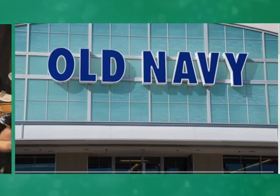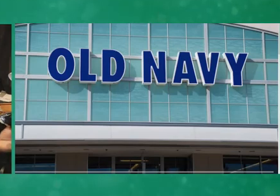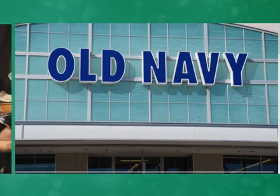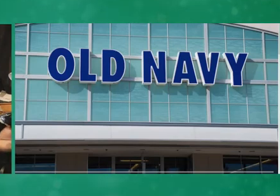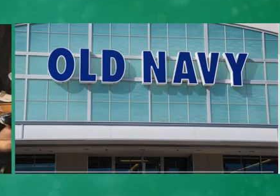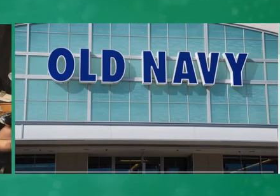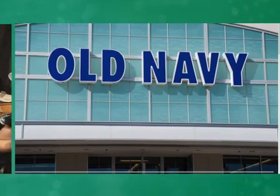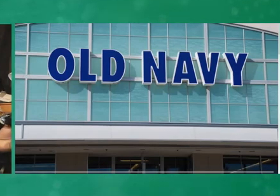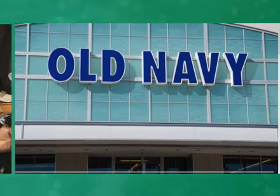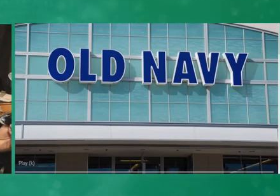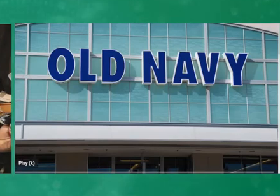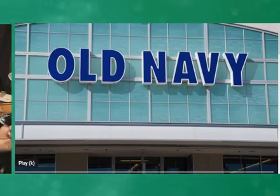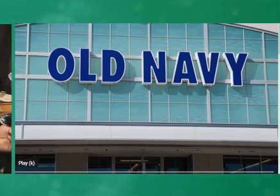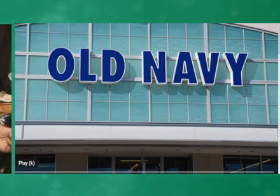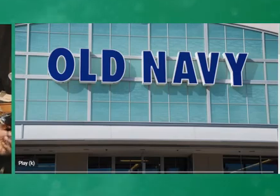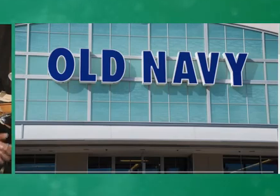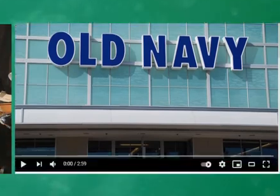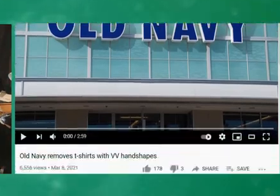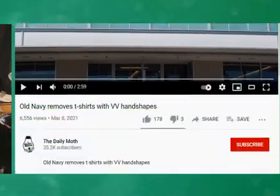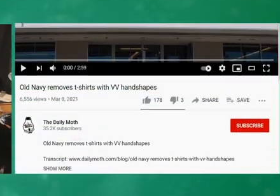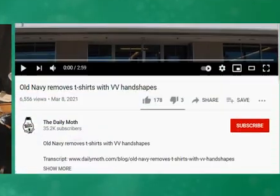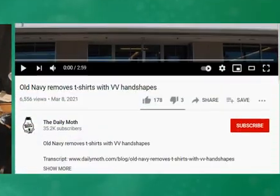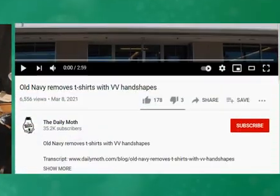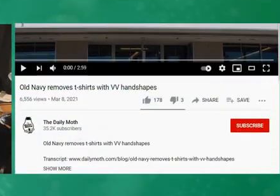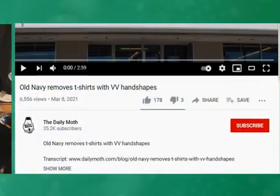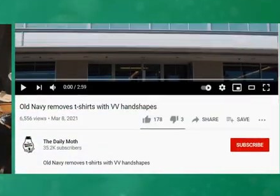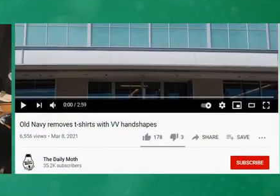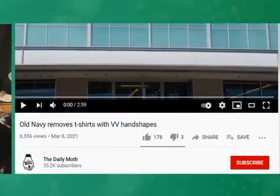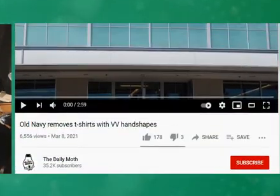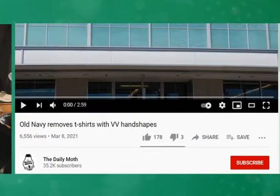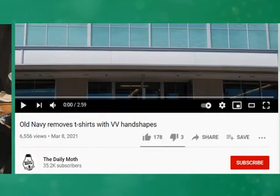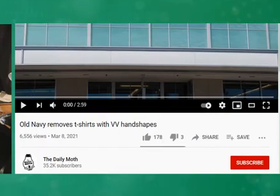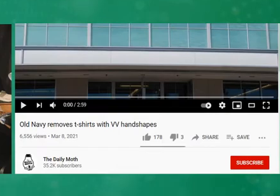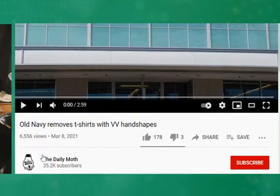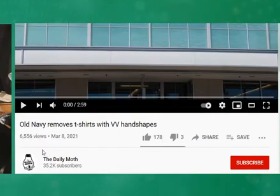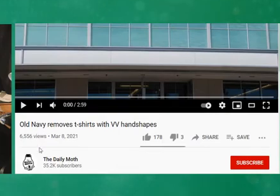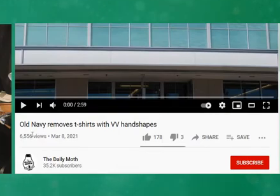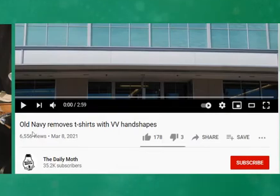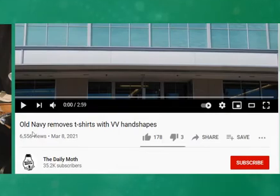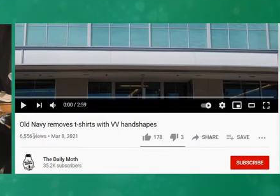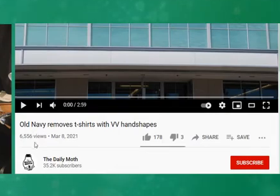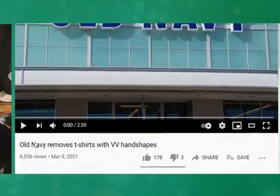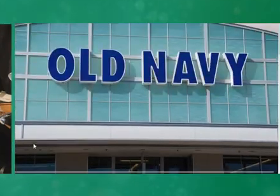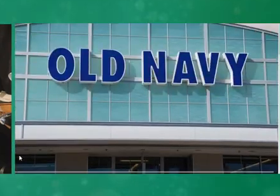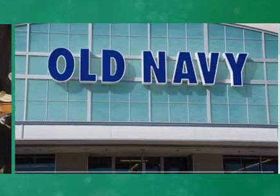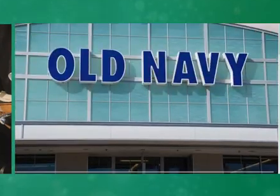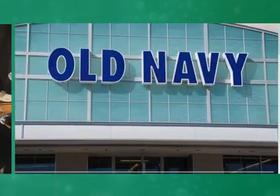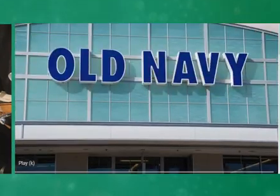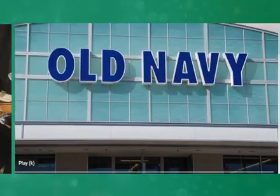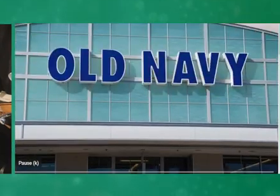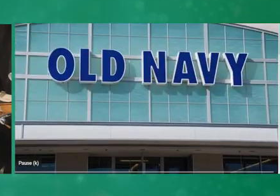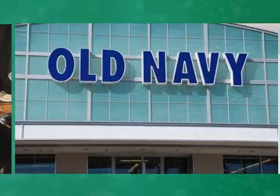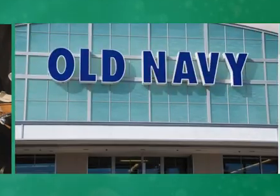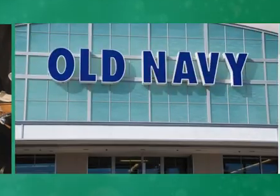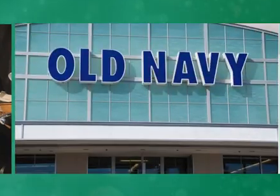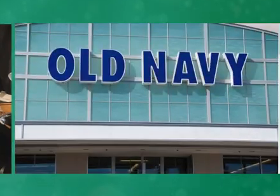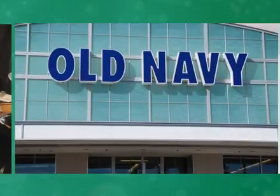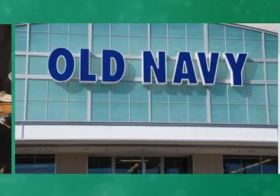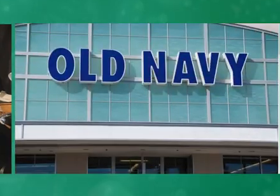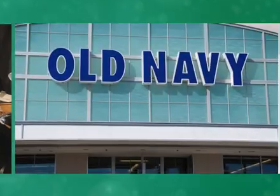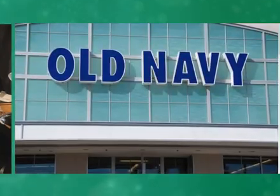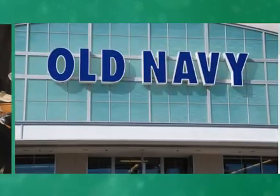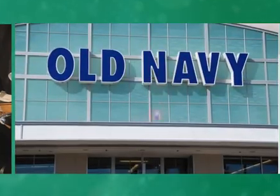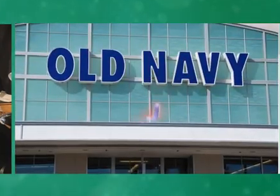Hey, my name's Ty. Let's look at a sign language video from the Daily Moth. You should subscribe to this channel. They're a deaf news website. And what I'm going to